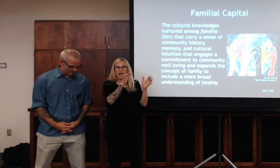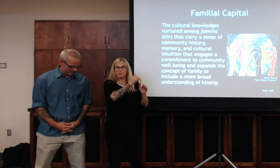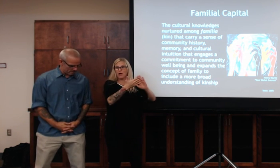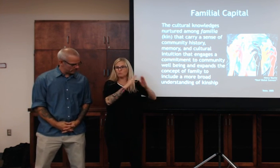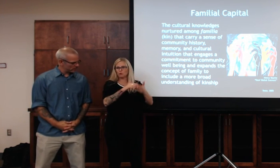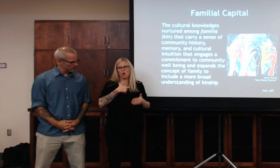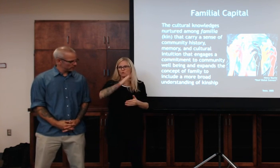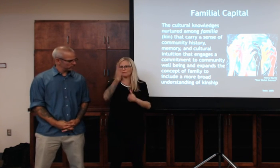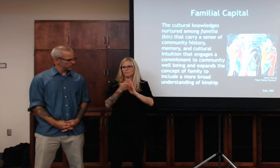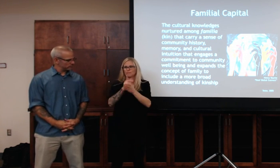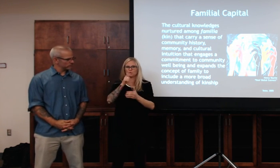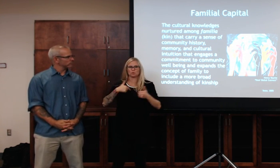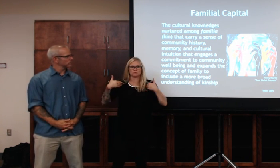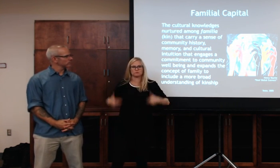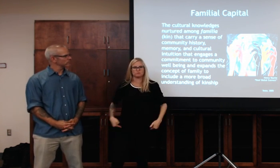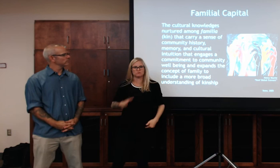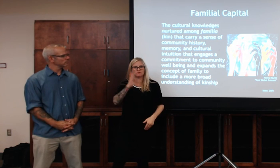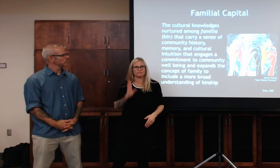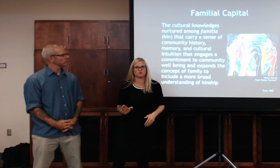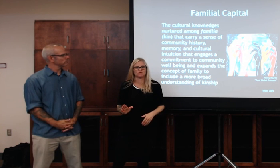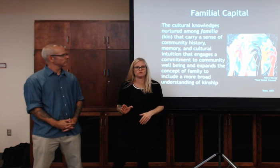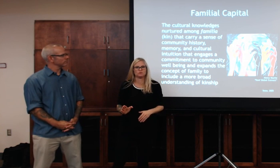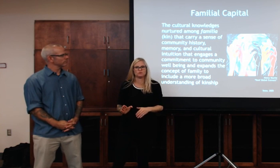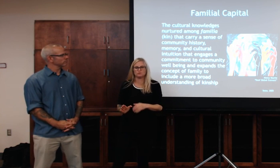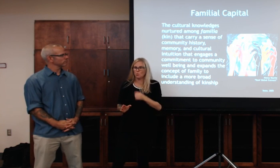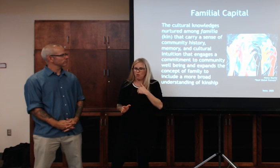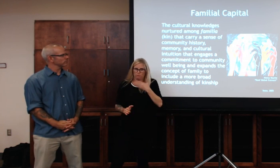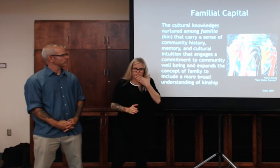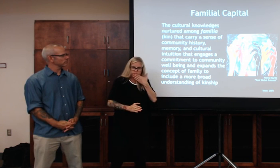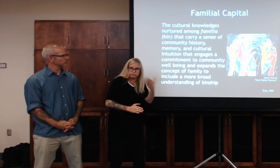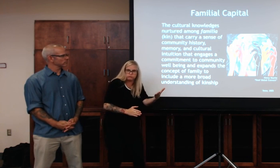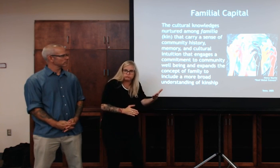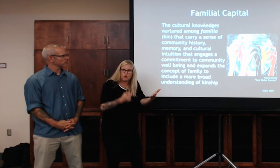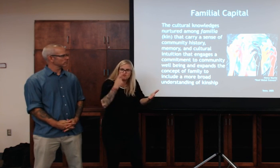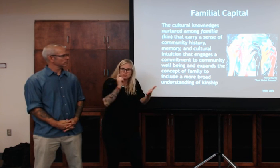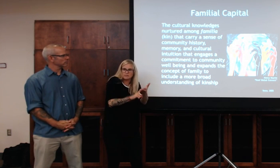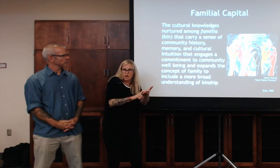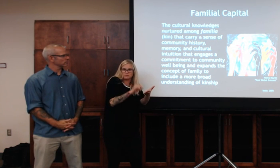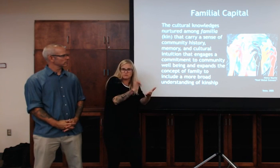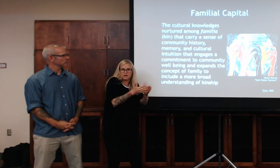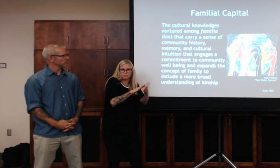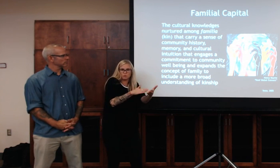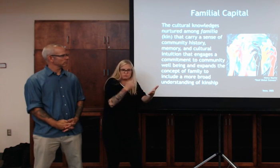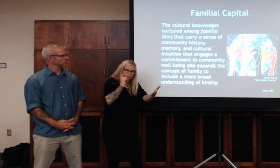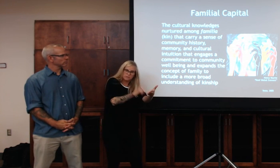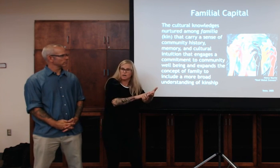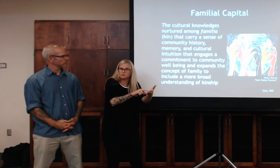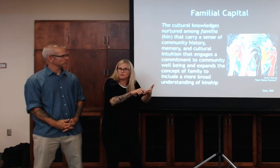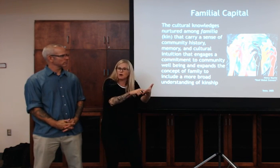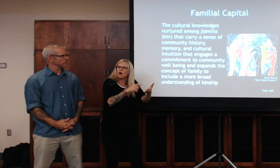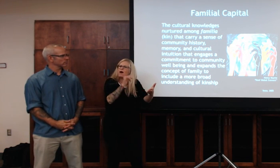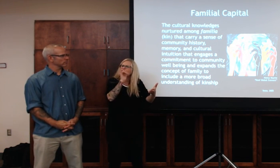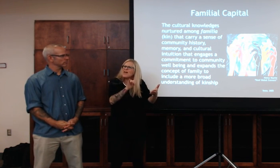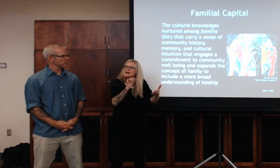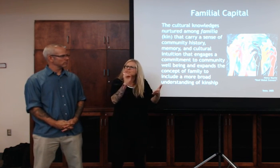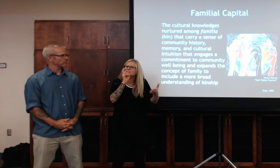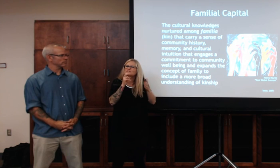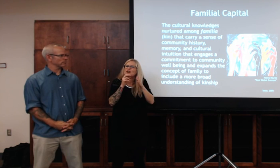that community, I would never be who I am today. So I truly thank them, and I recognize their achievement,